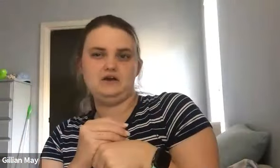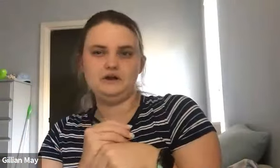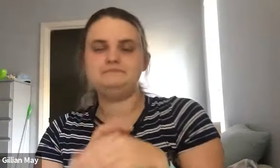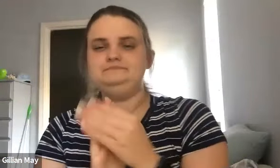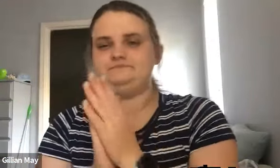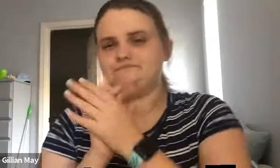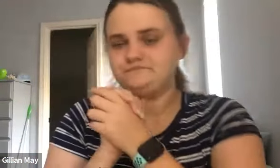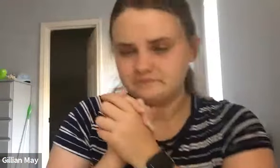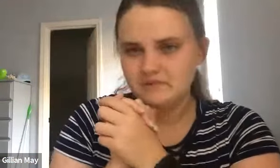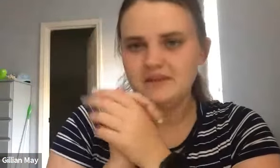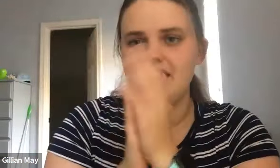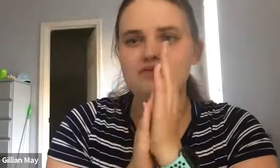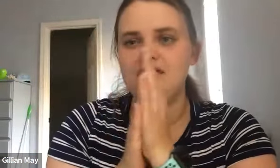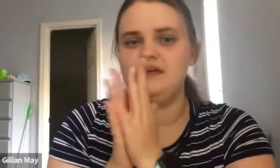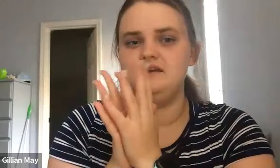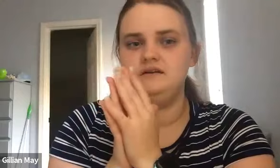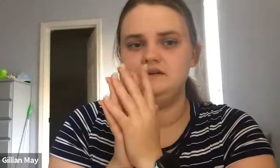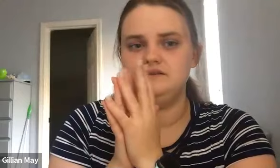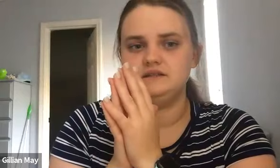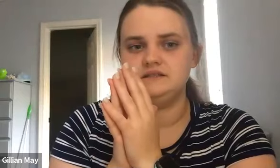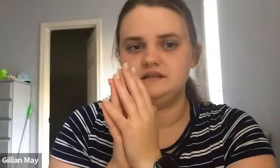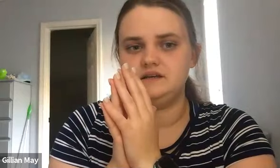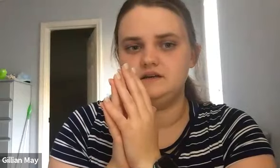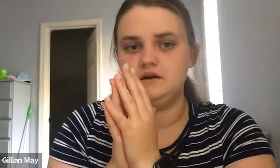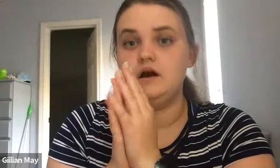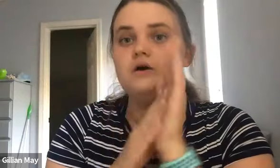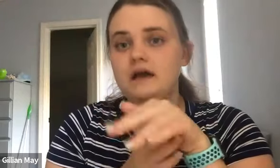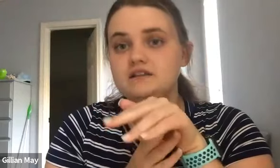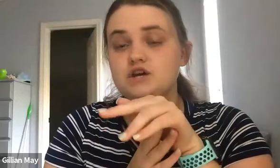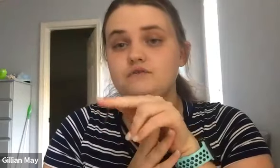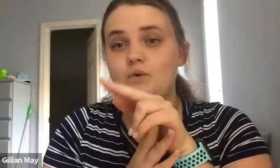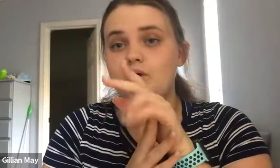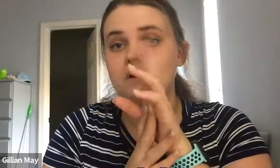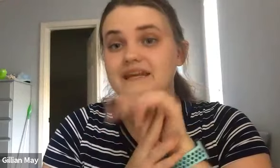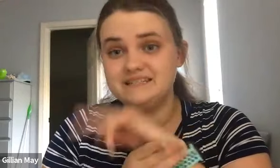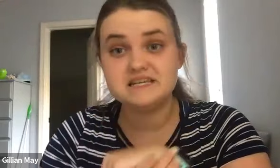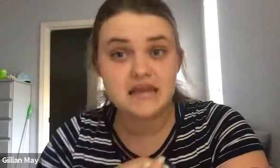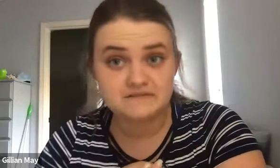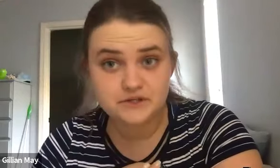on. And then let's see. Okay, so for niece and nephew,